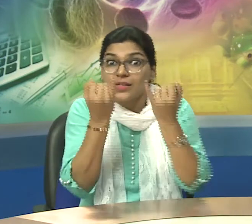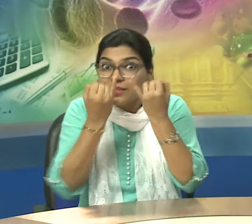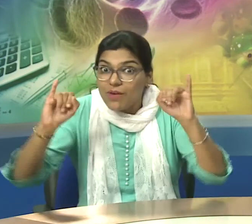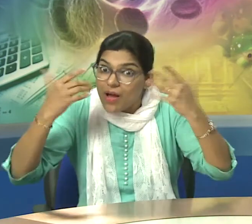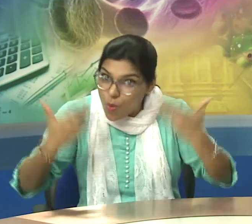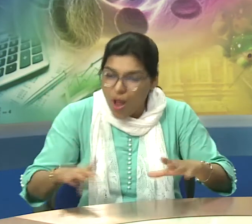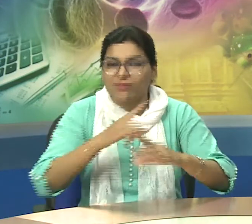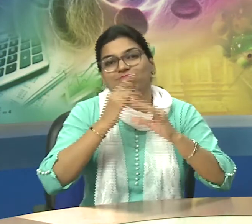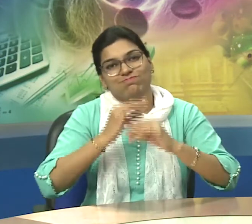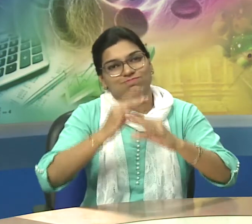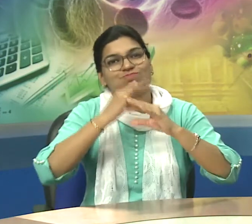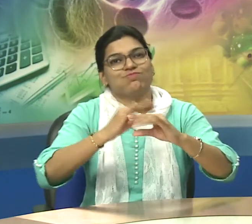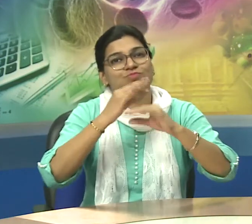Independence Day